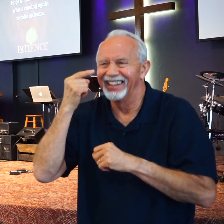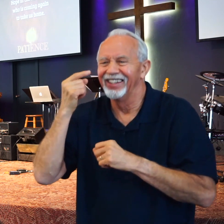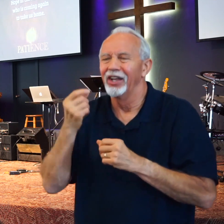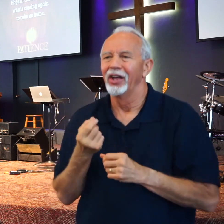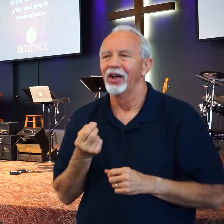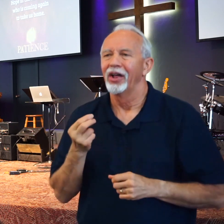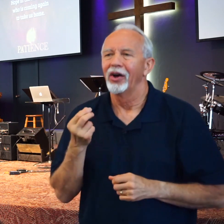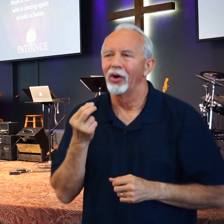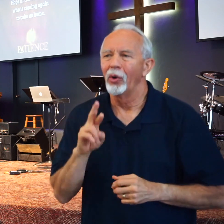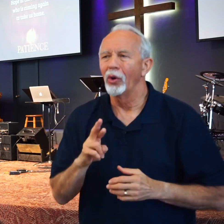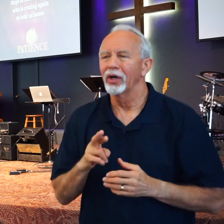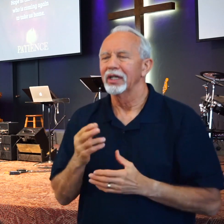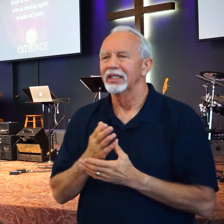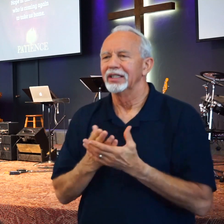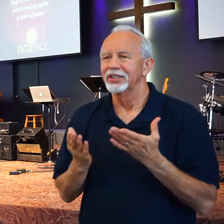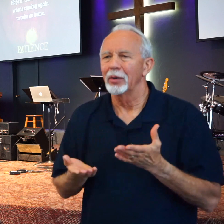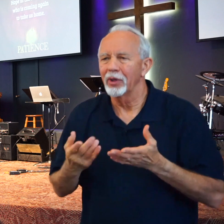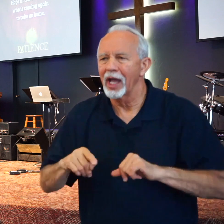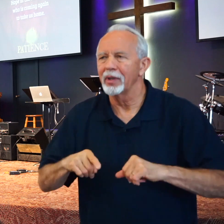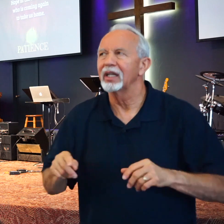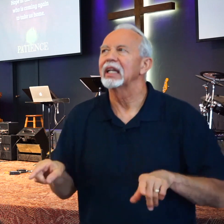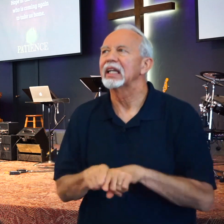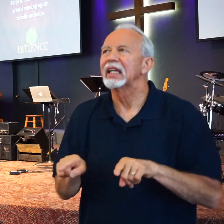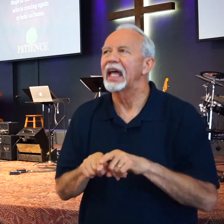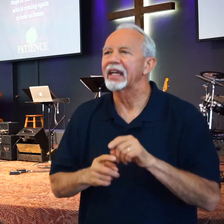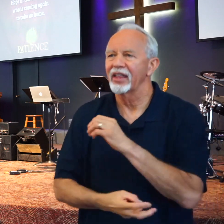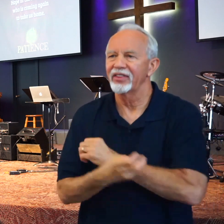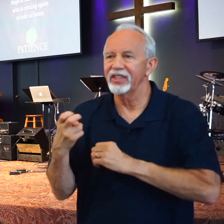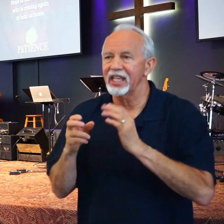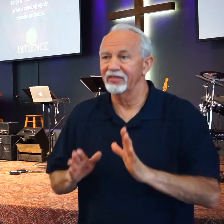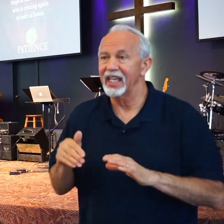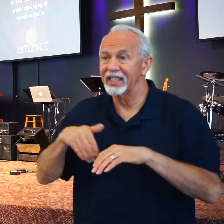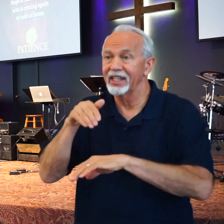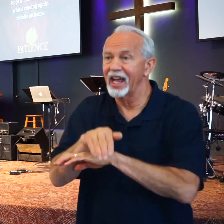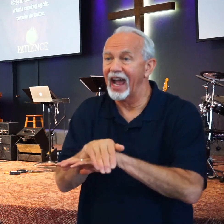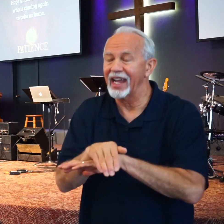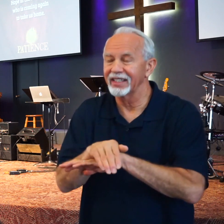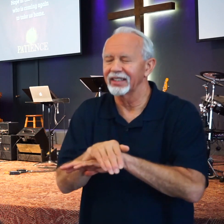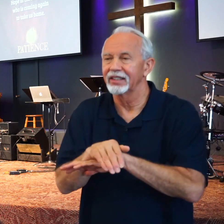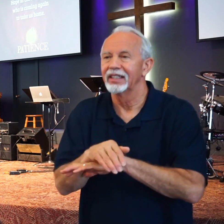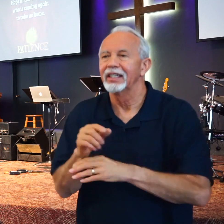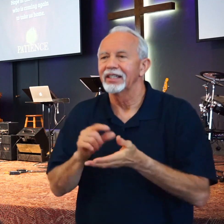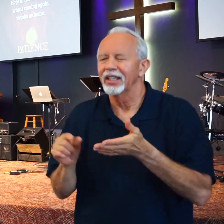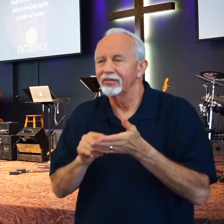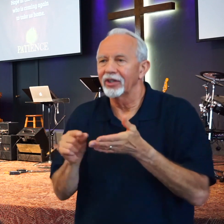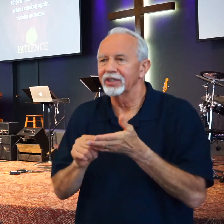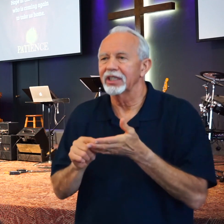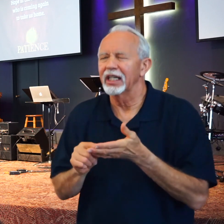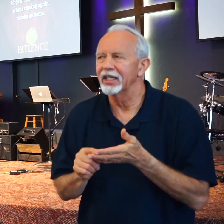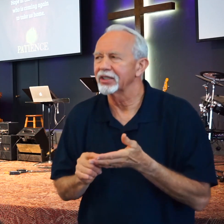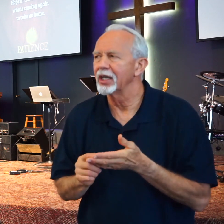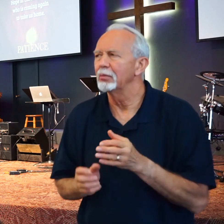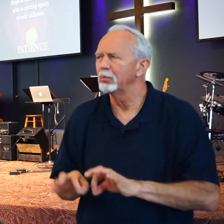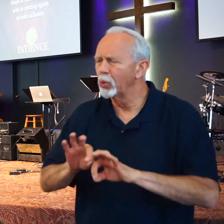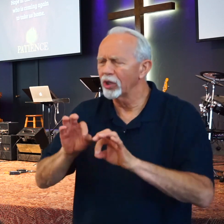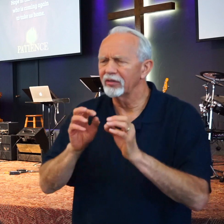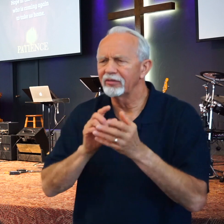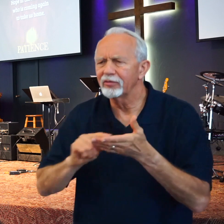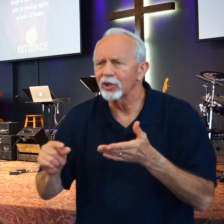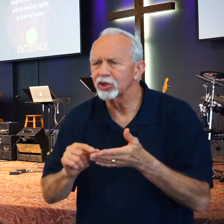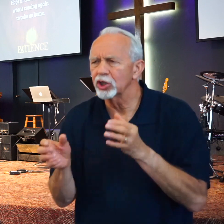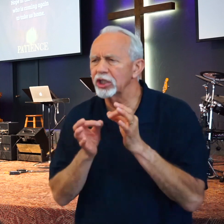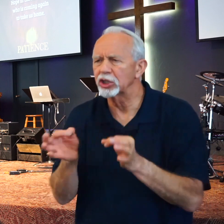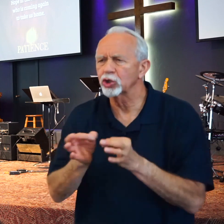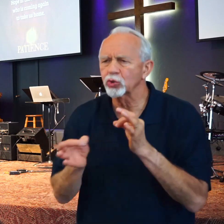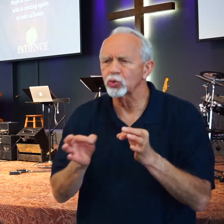Or in that it will happen like a thief in the night. You know, this verse right here is a primary verse to describe and defend